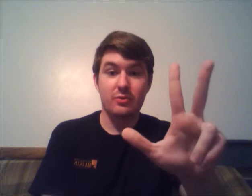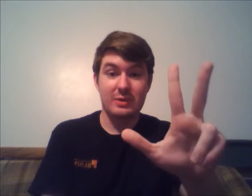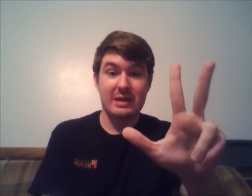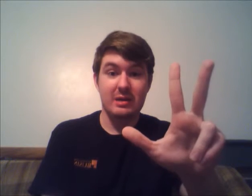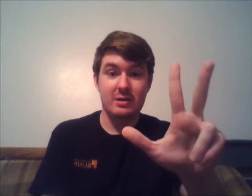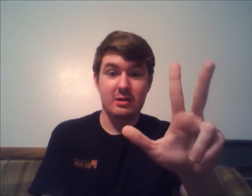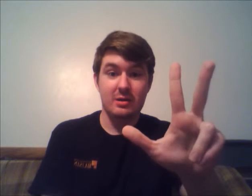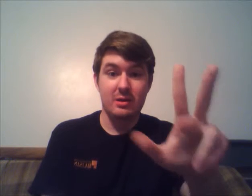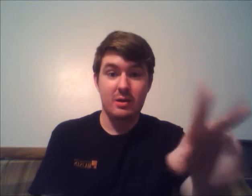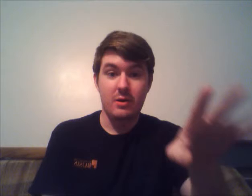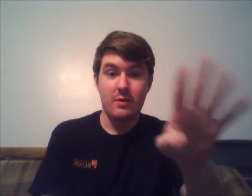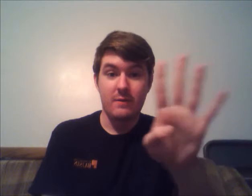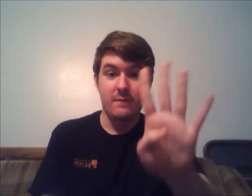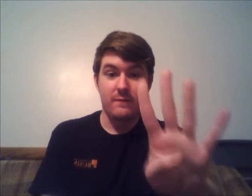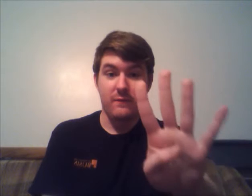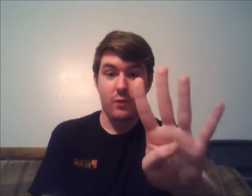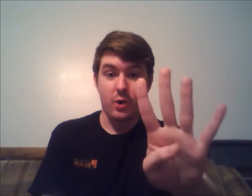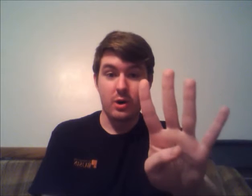3, 4,